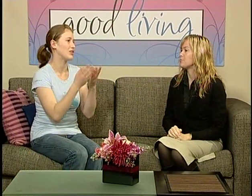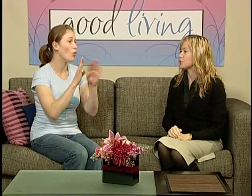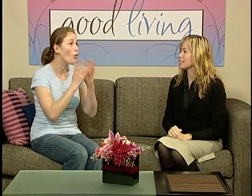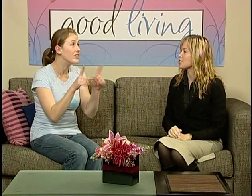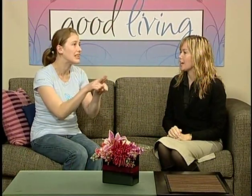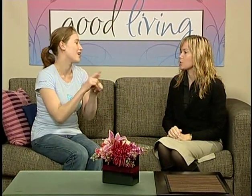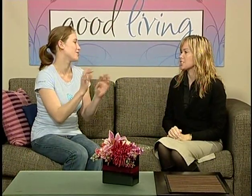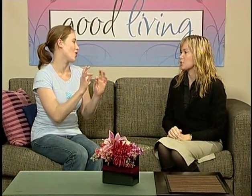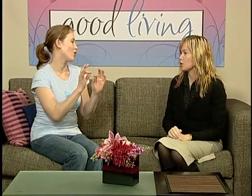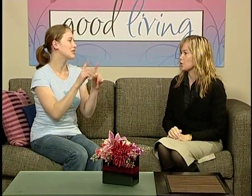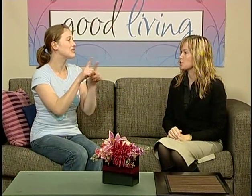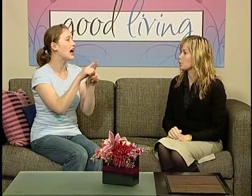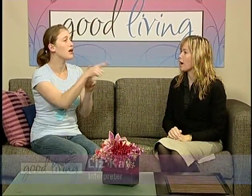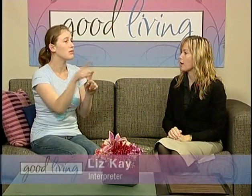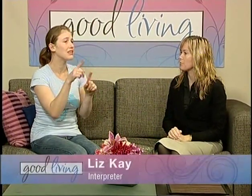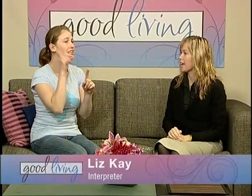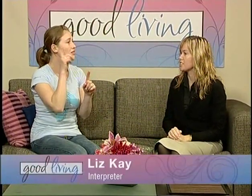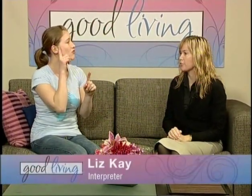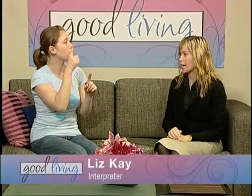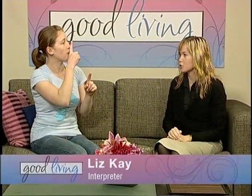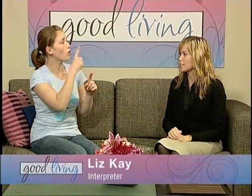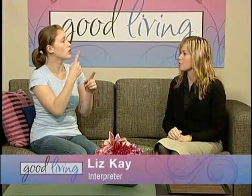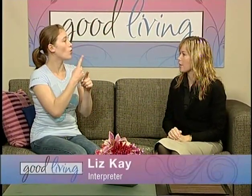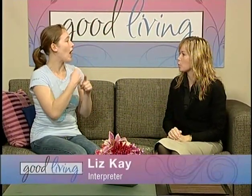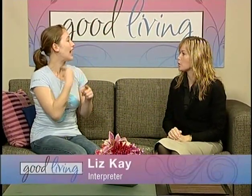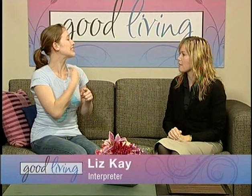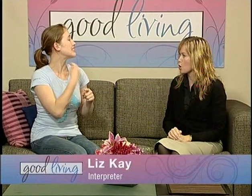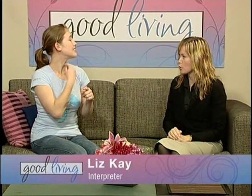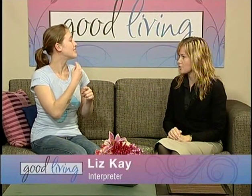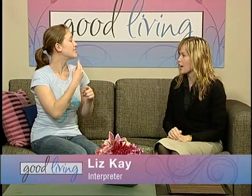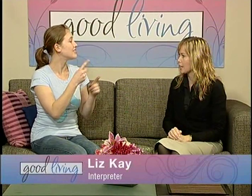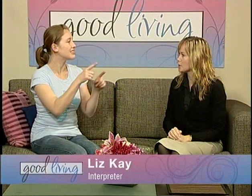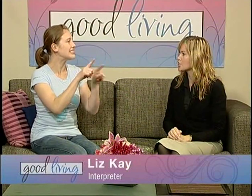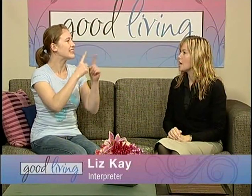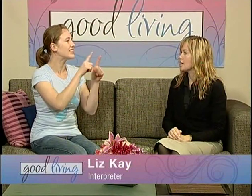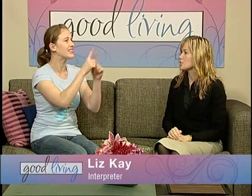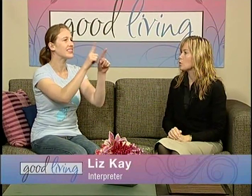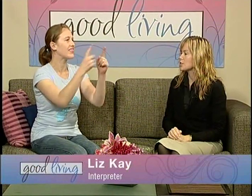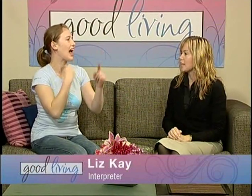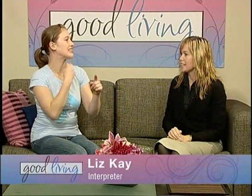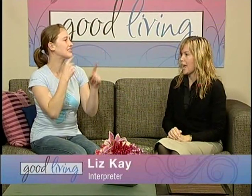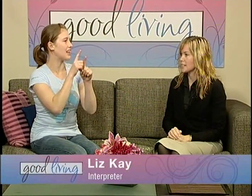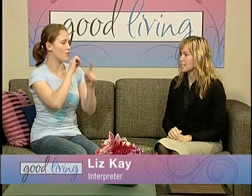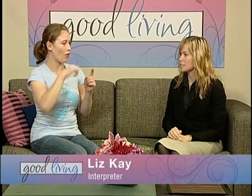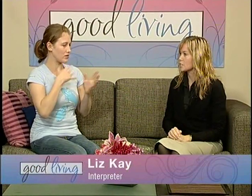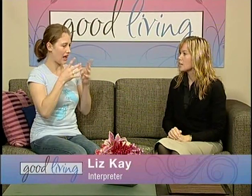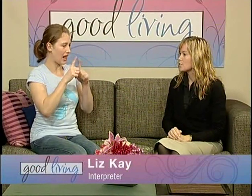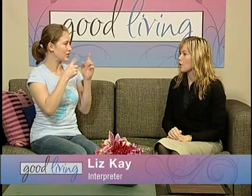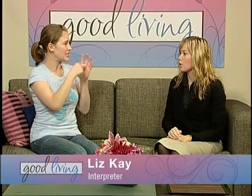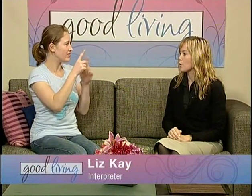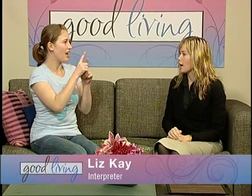No, New Zealand Sign Language isn't universal, and different countries throughout the world have their own sign language. It's almost like an